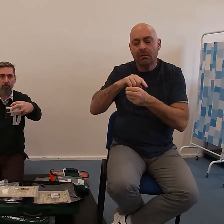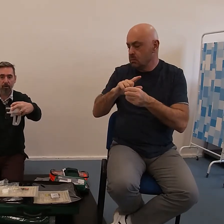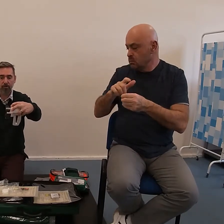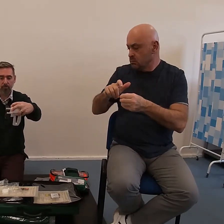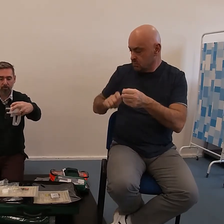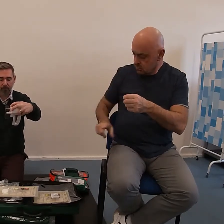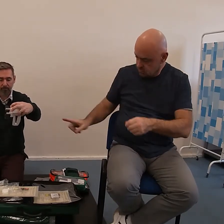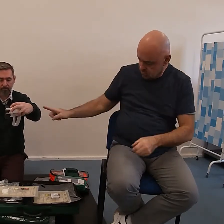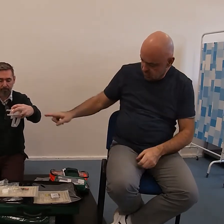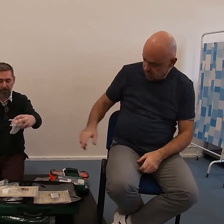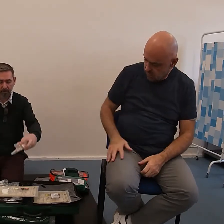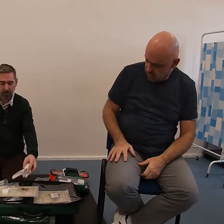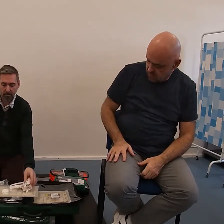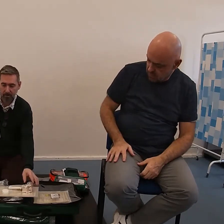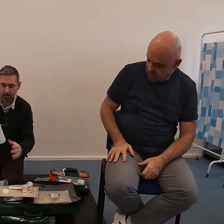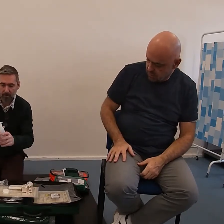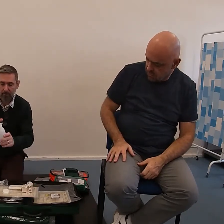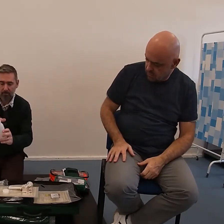remove the bottle,